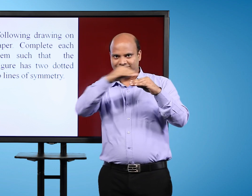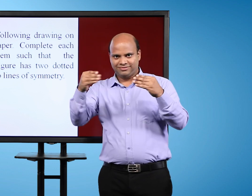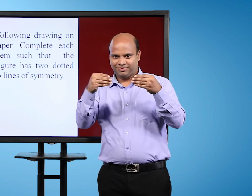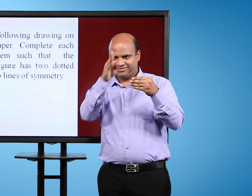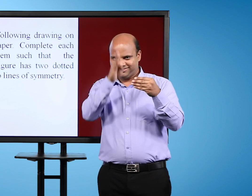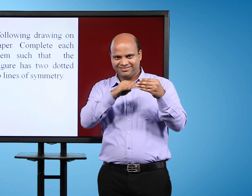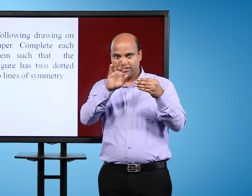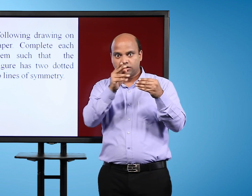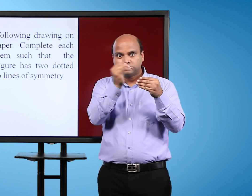symmetry.